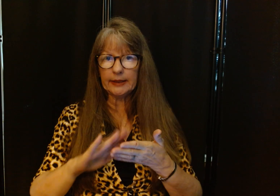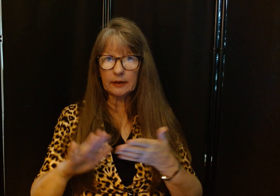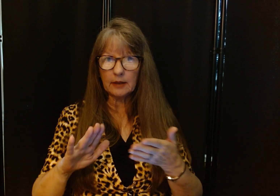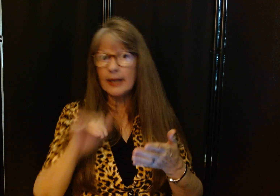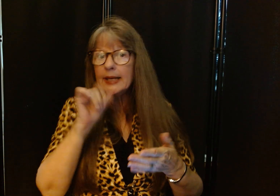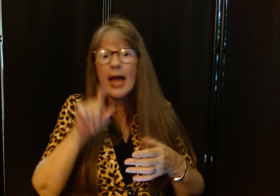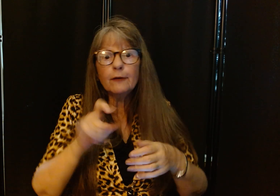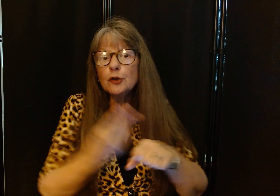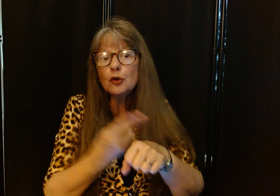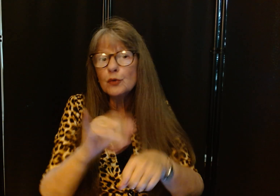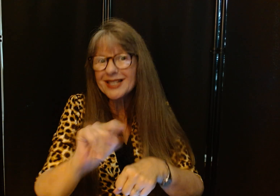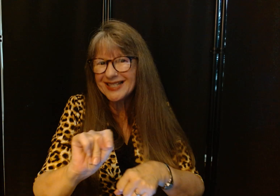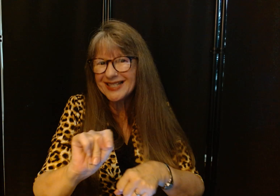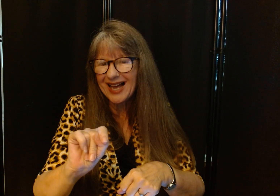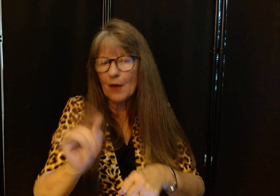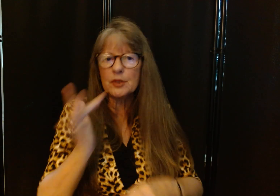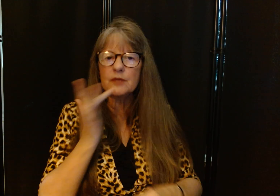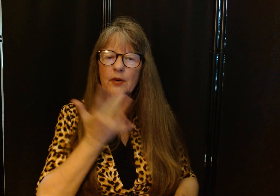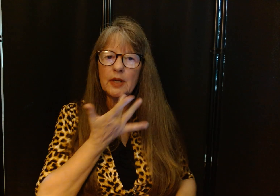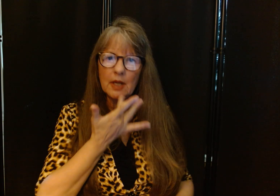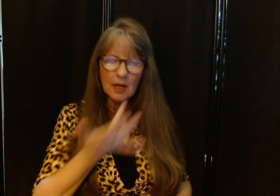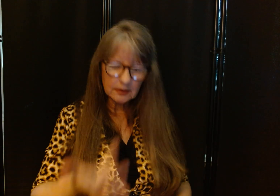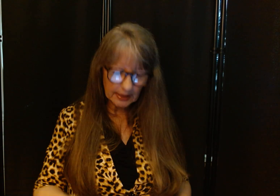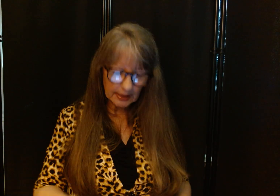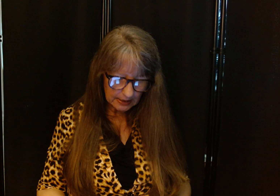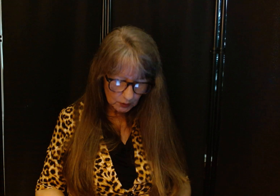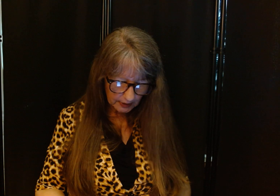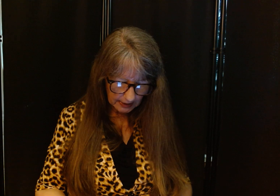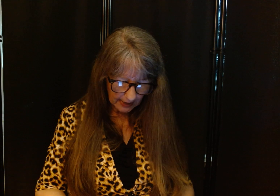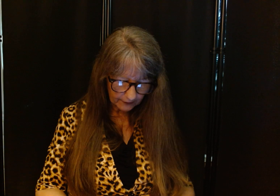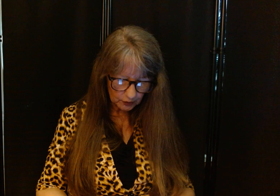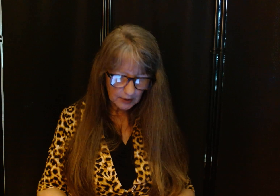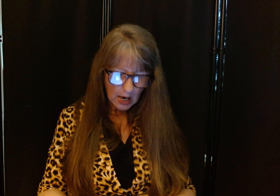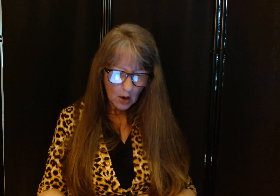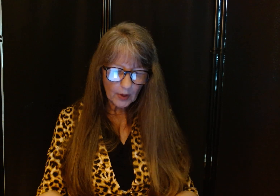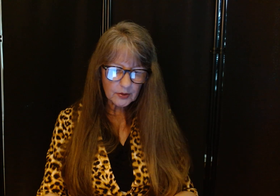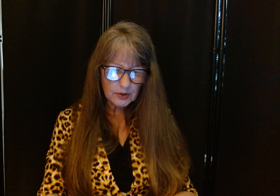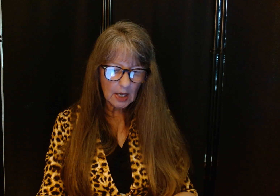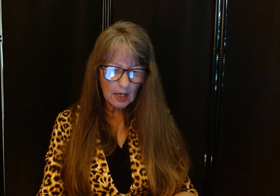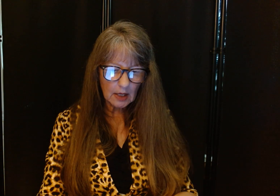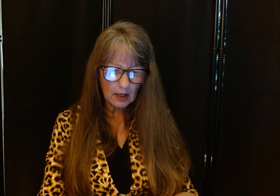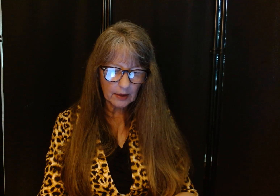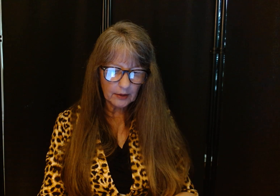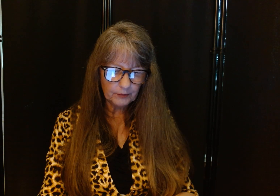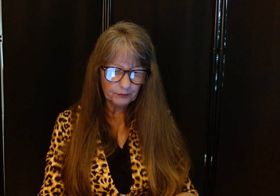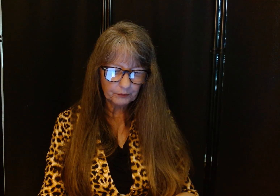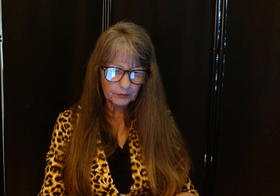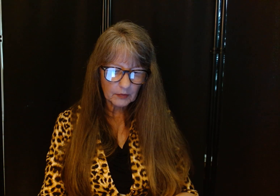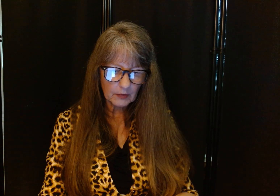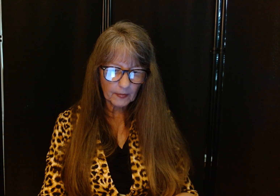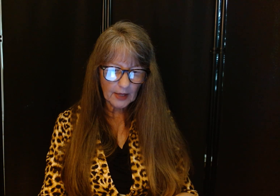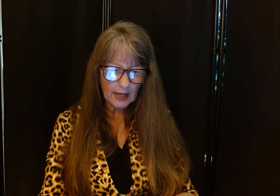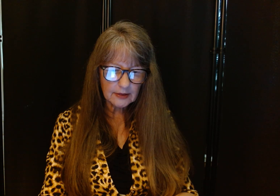I didn't have to use it. I was very lucky, so I didn't have to. What else can, I